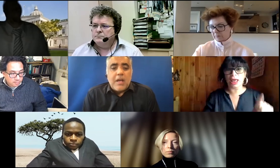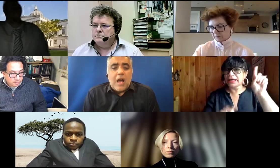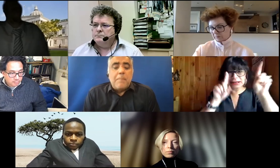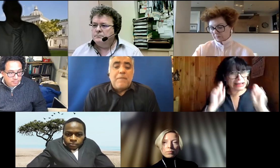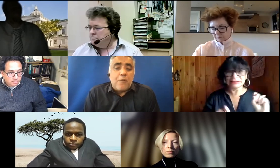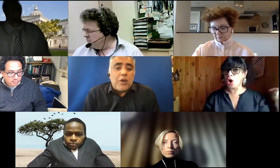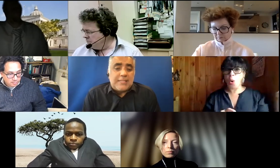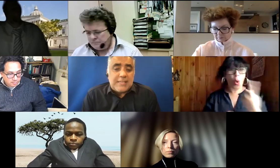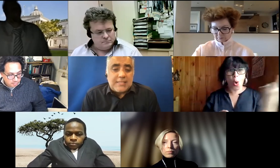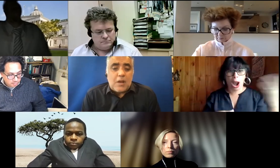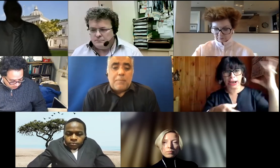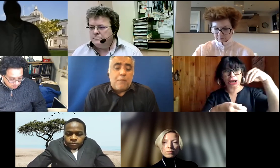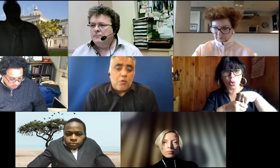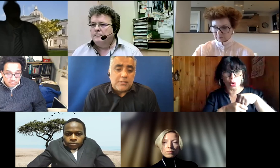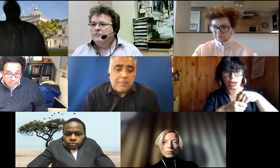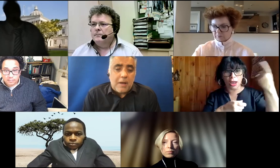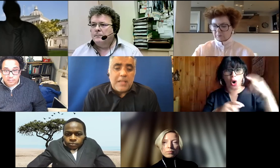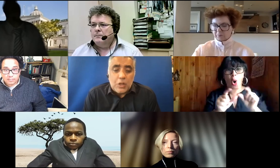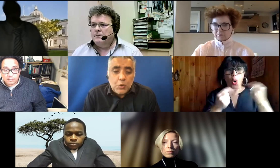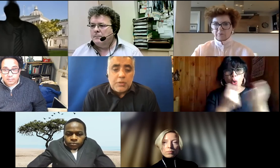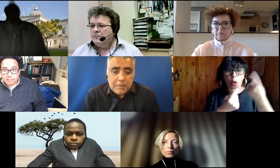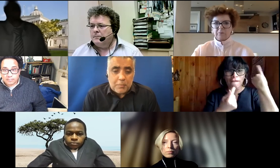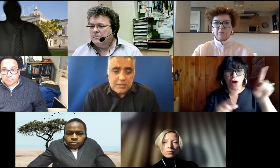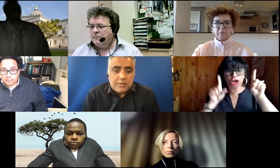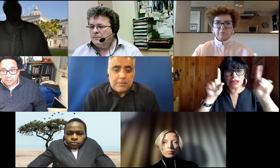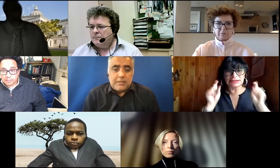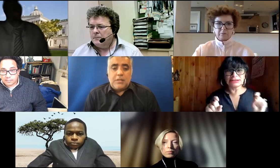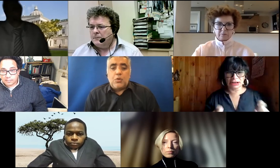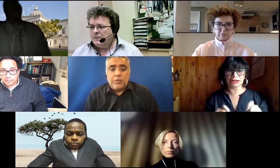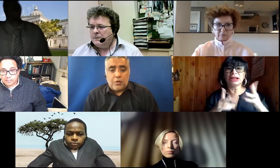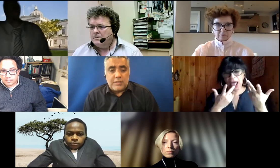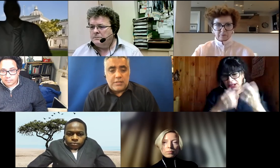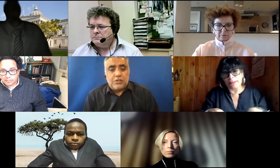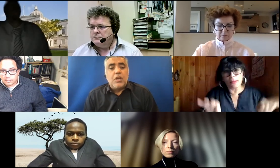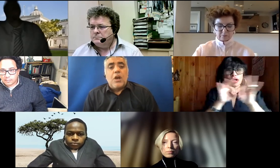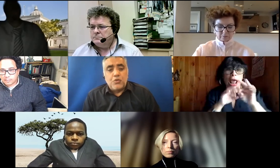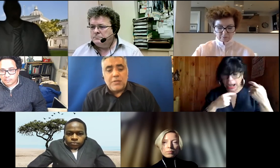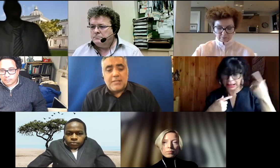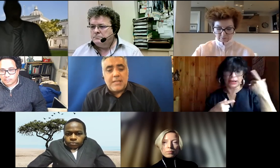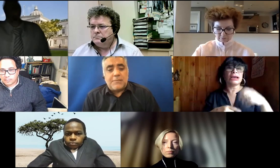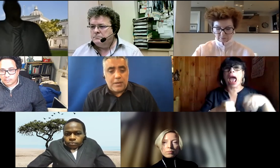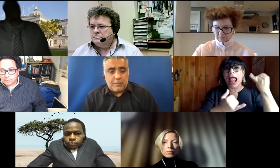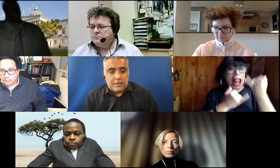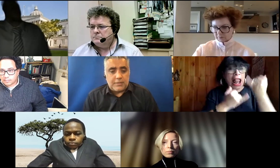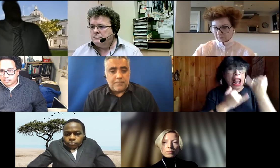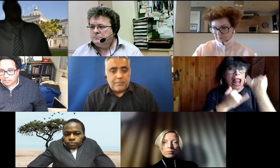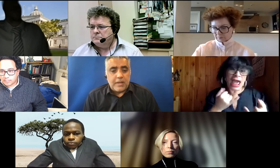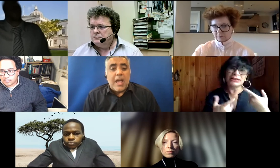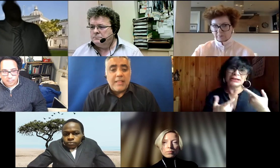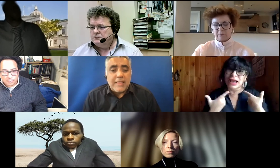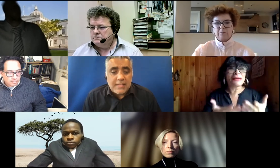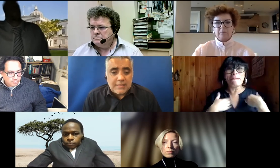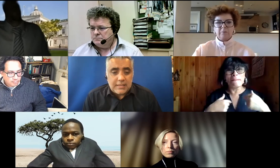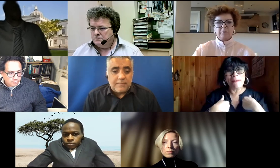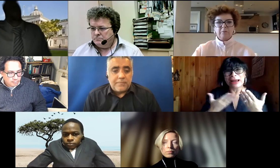them before it's sent out. Before it's include the people with disabilities, include the organizations during the test periods.